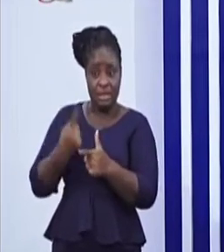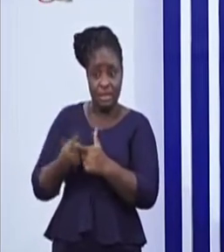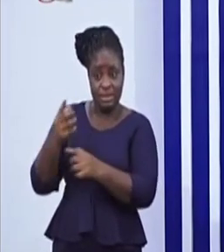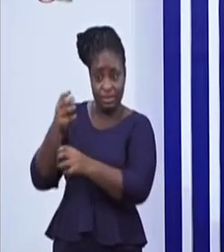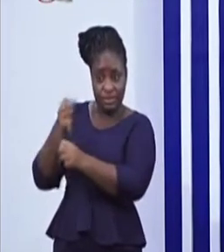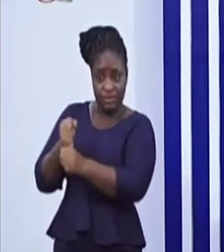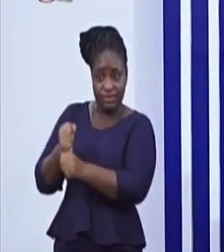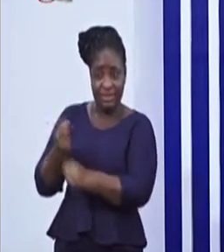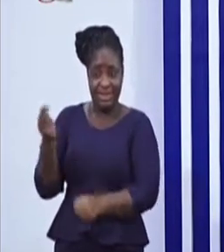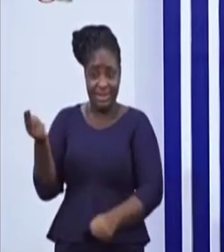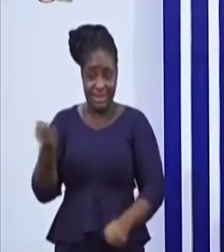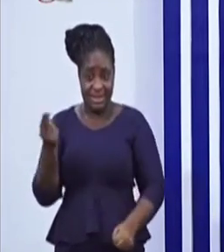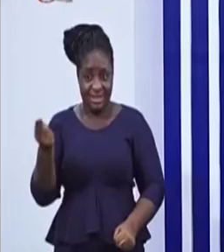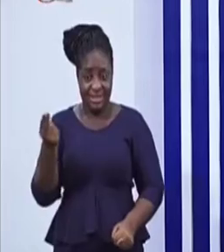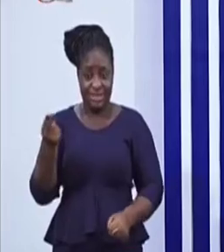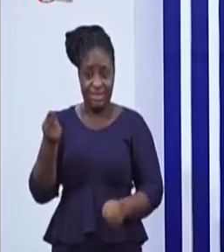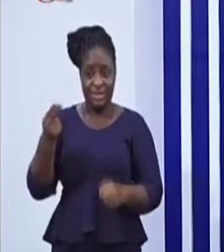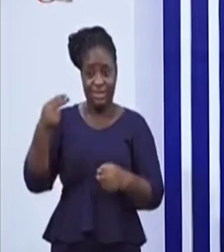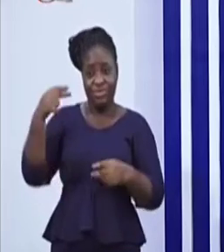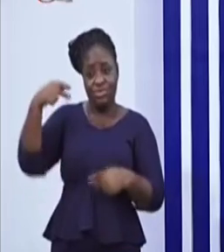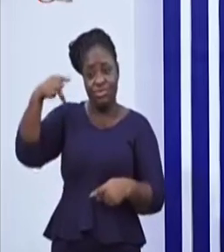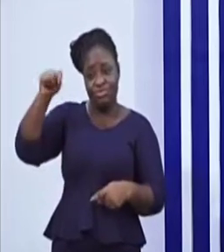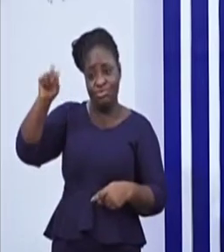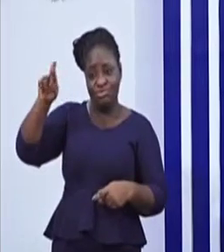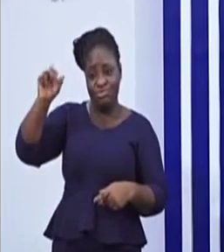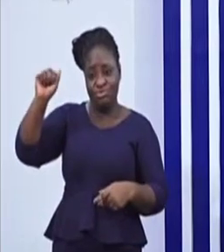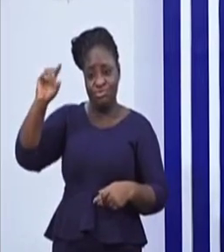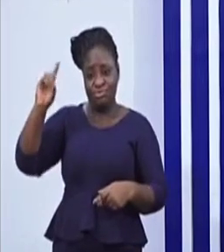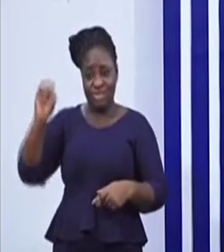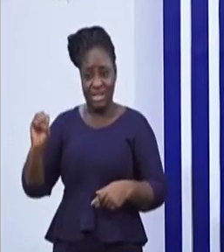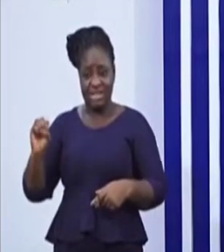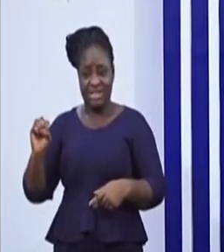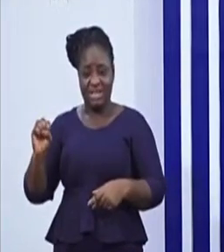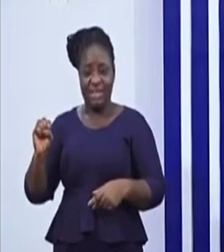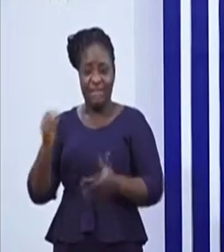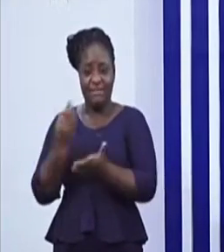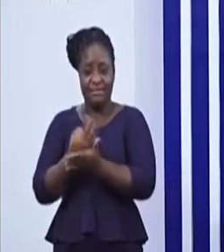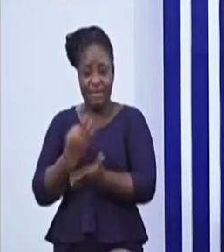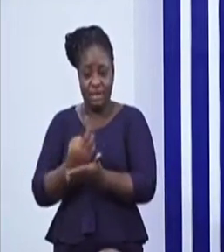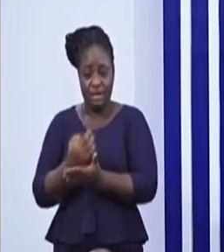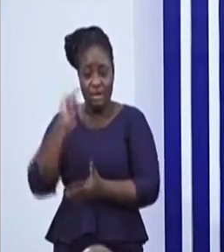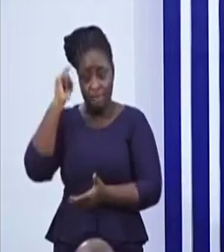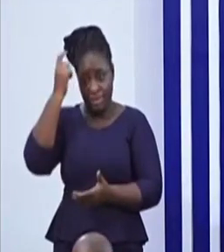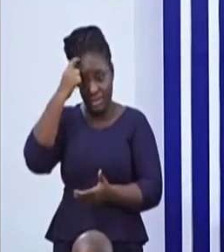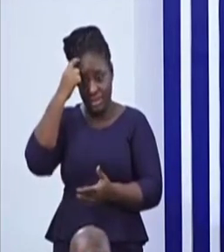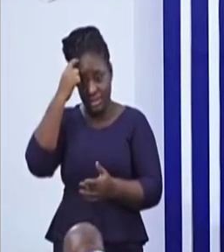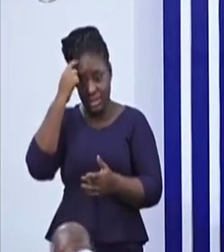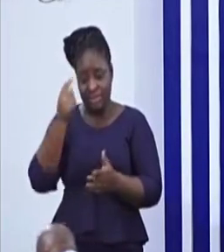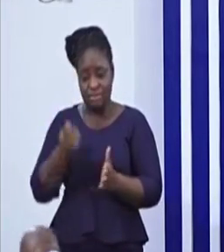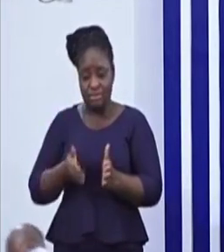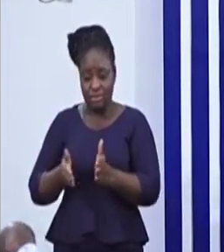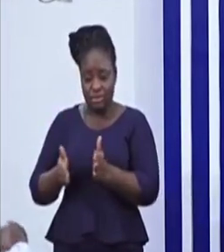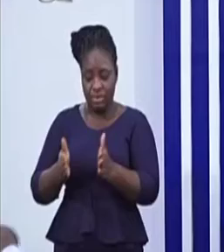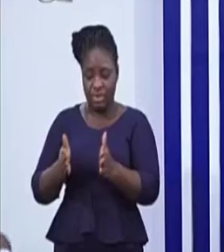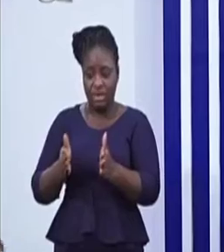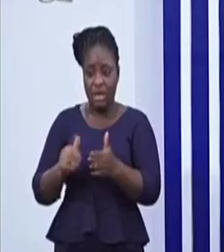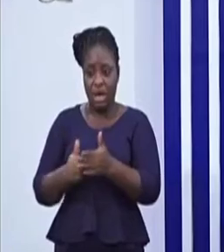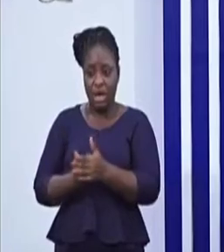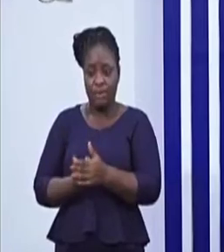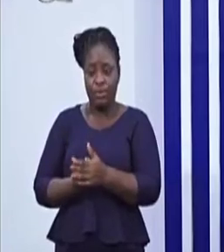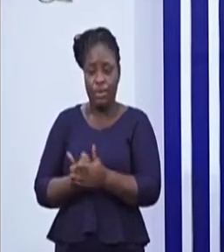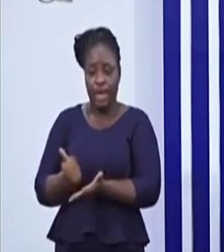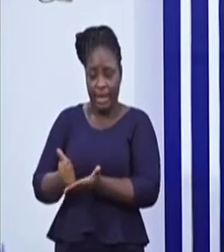the Ministers for Trade, Energy and Finance will join us with some more details of the President's instructions and how they are implementing them there. But